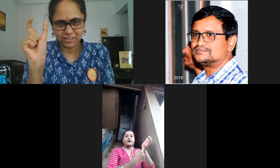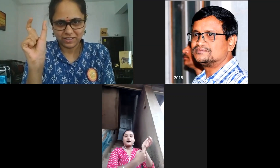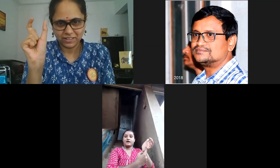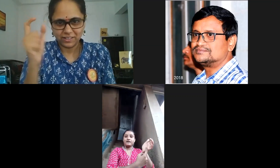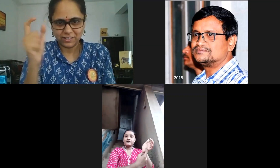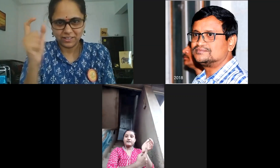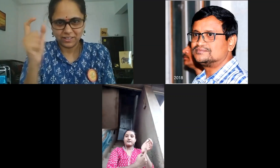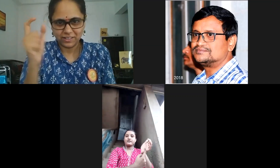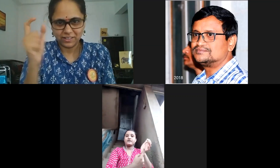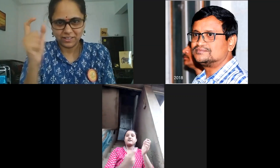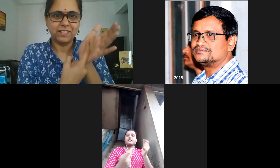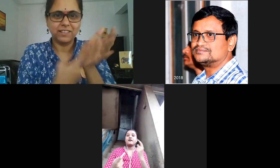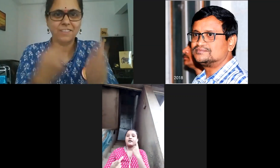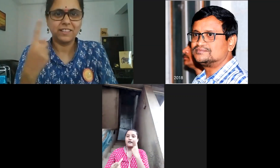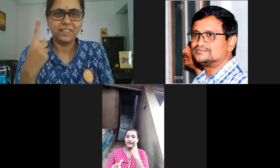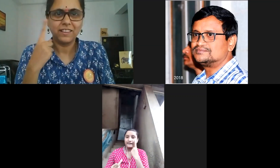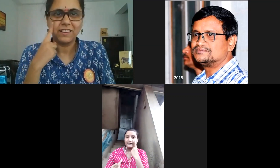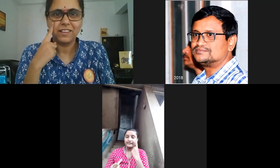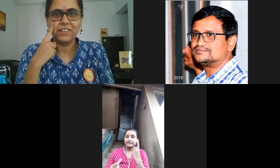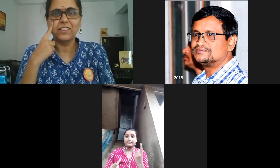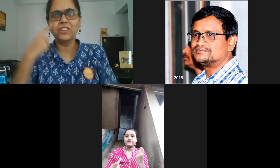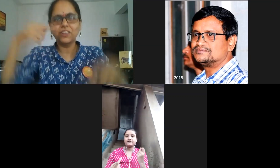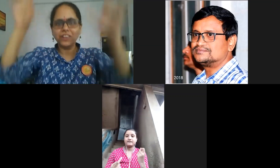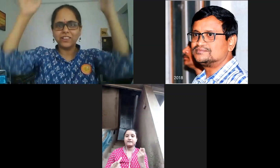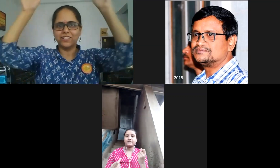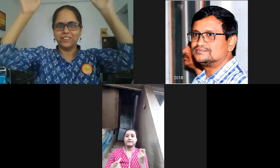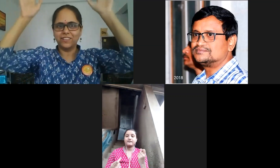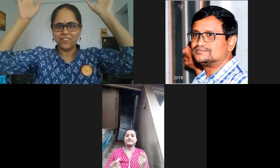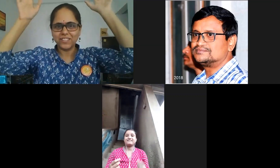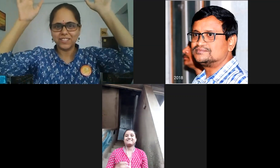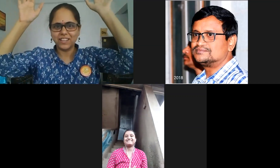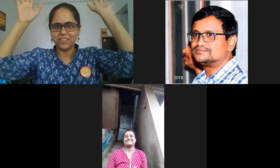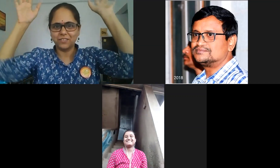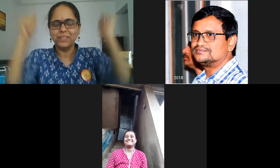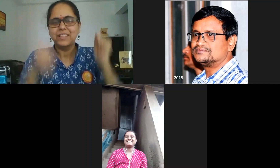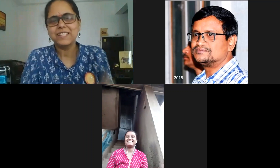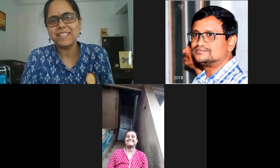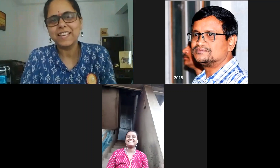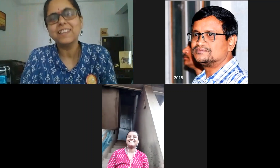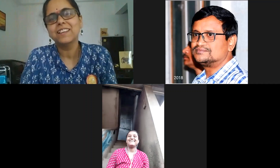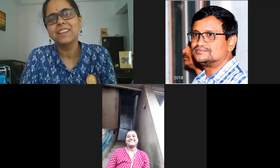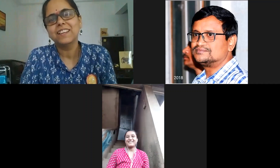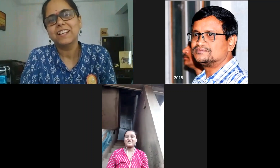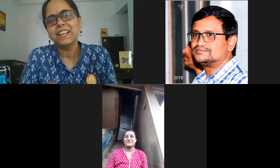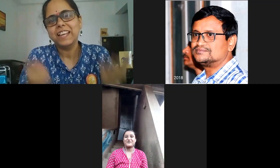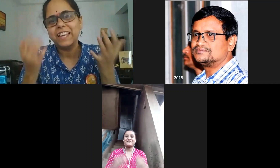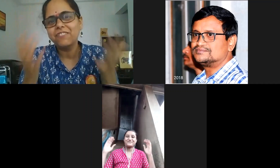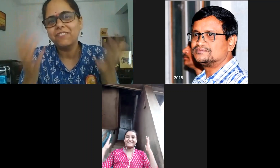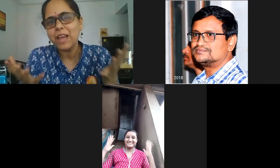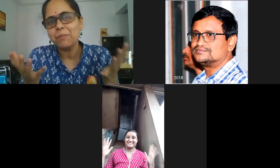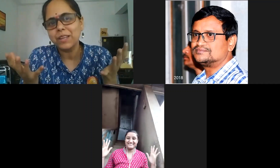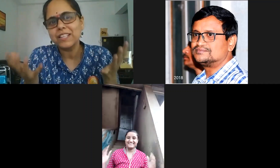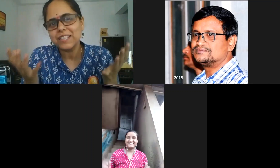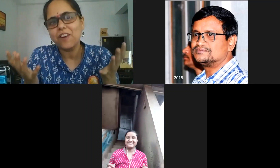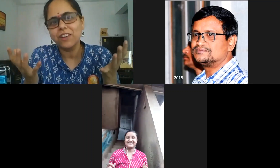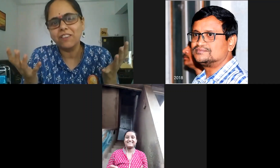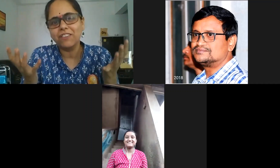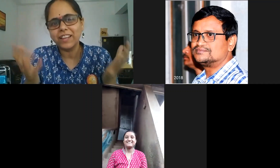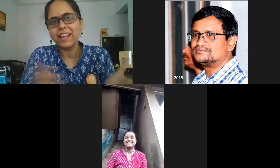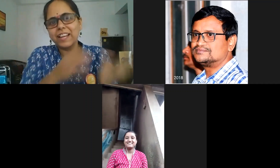R, I. Good. Awesome. See, Thank you, ma'am. in 5 minutes now, Gauri can